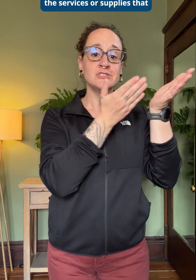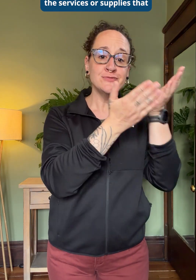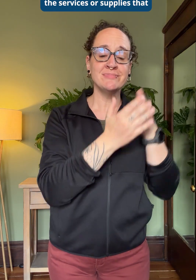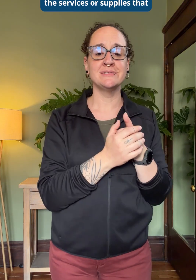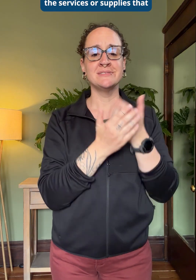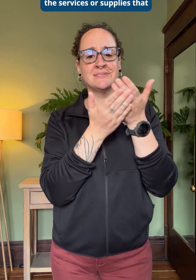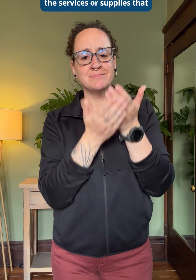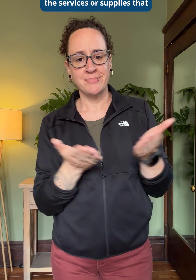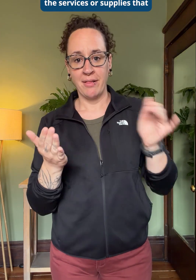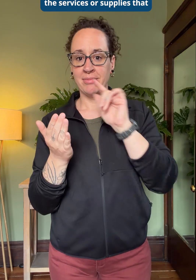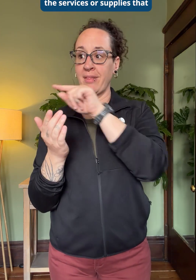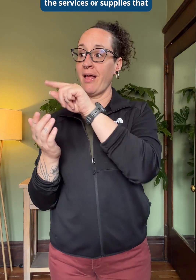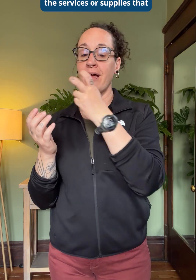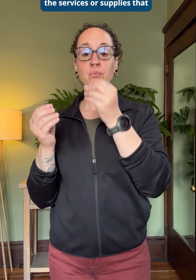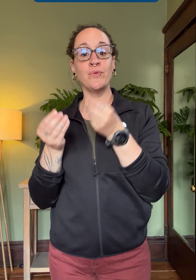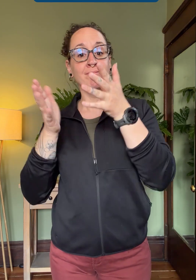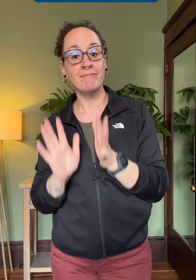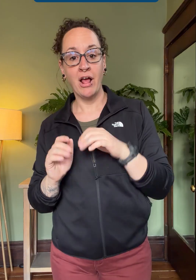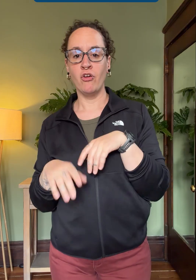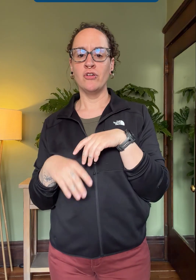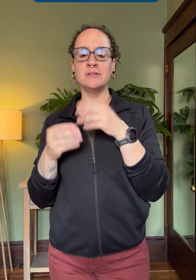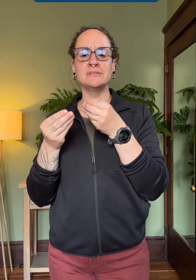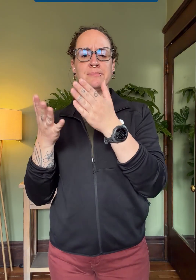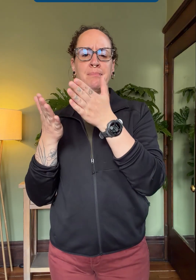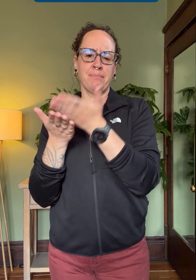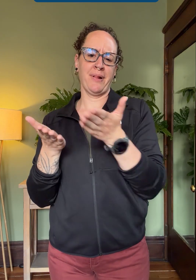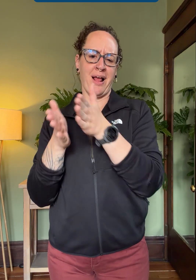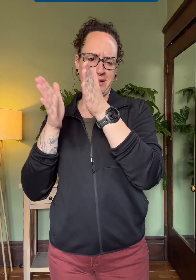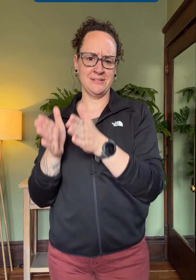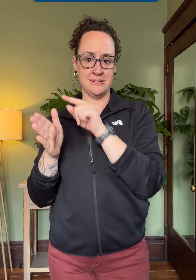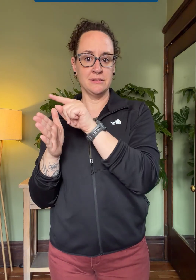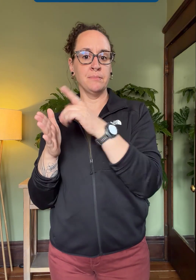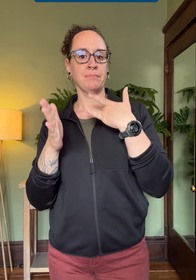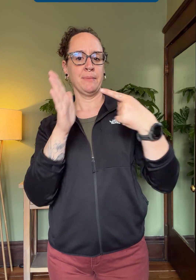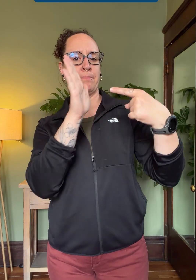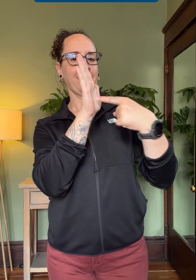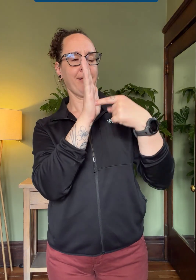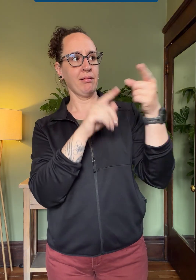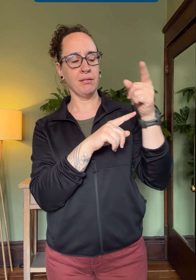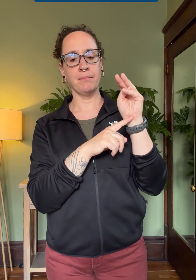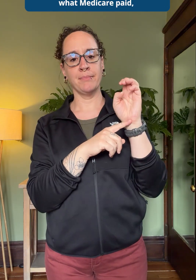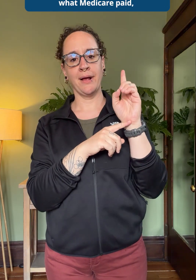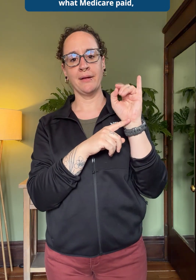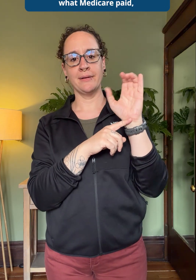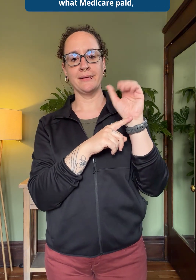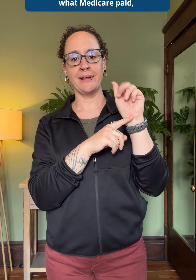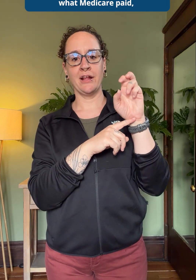The MSN shows all of the services or supplies that providers and suppliers billed